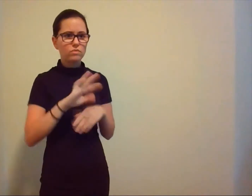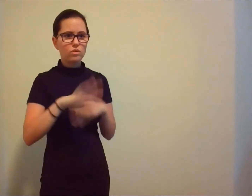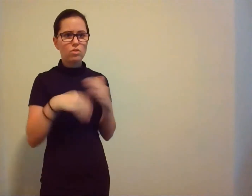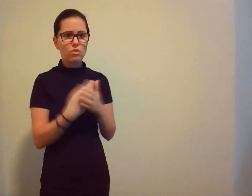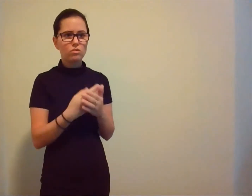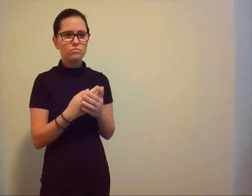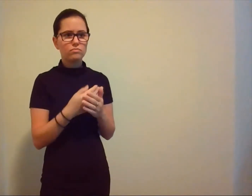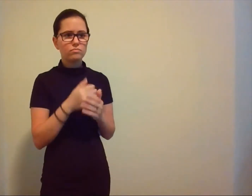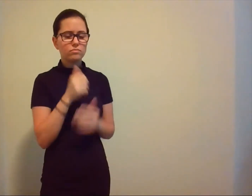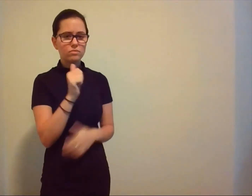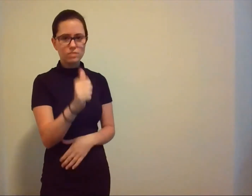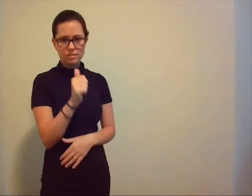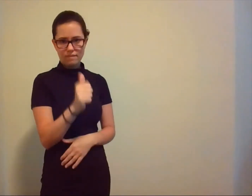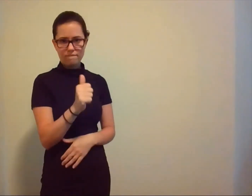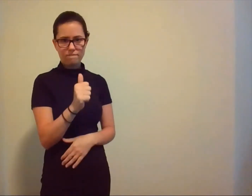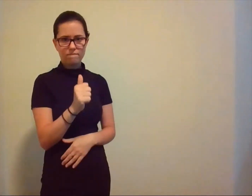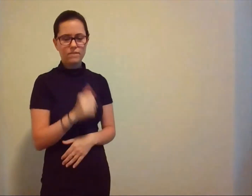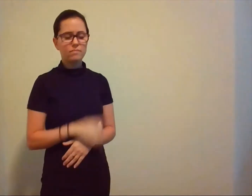I brought. For a two-night